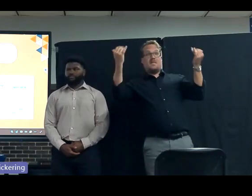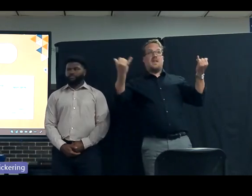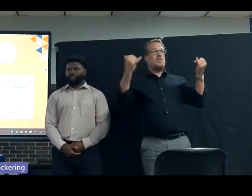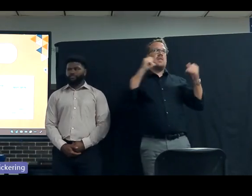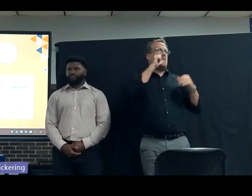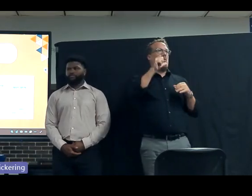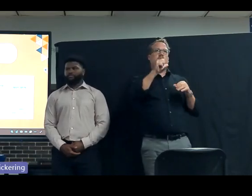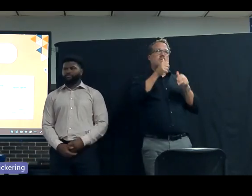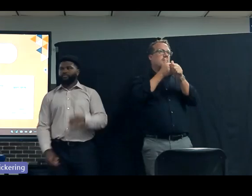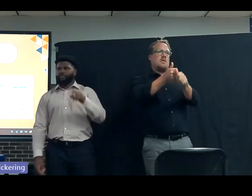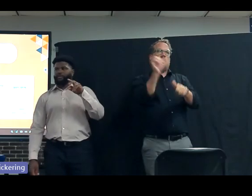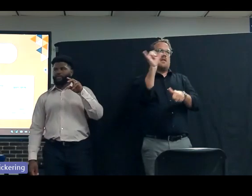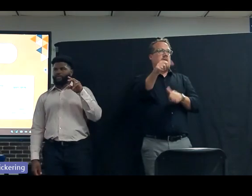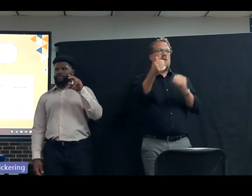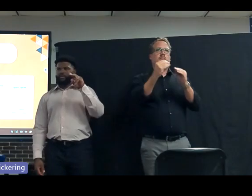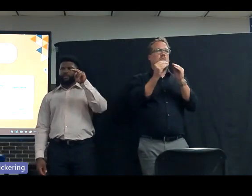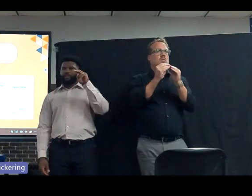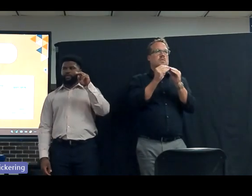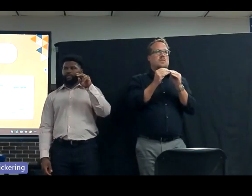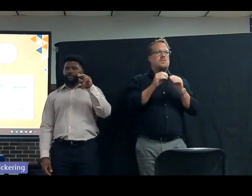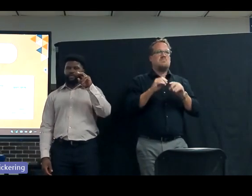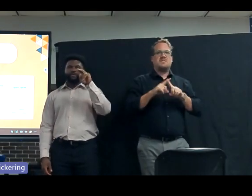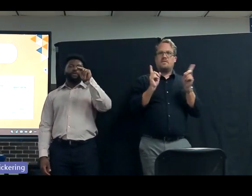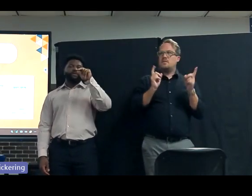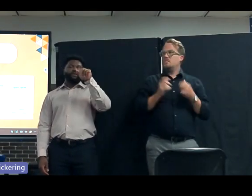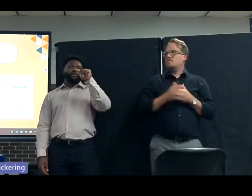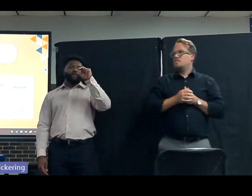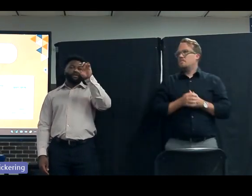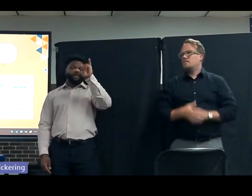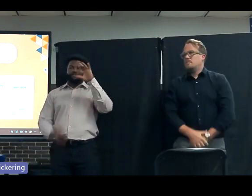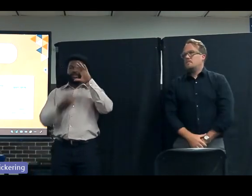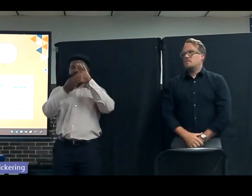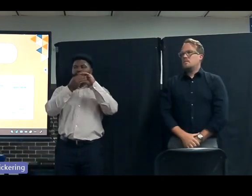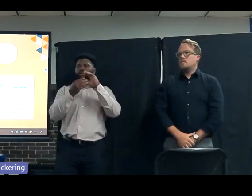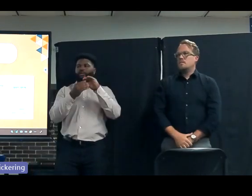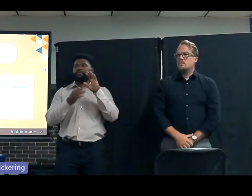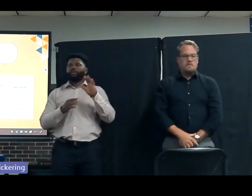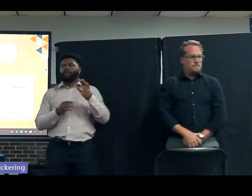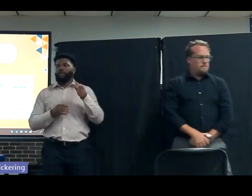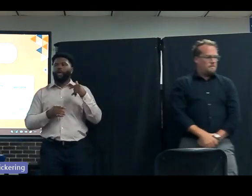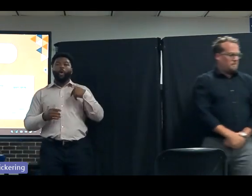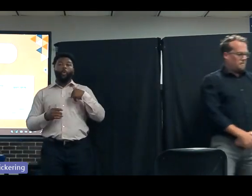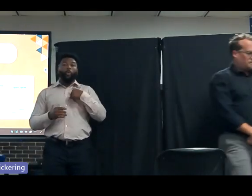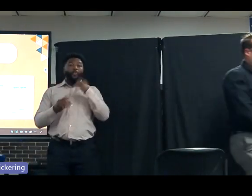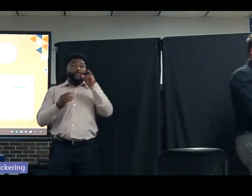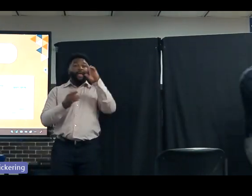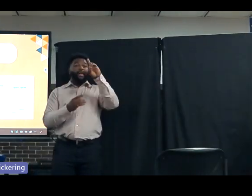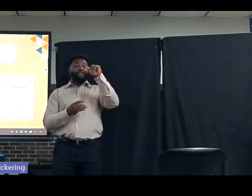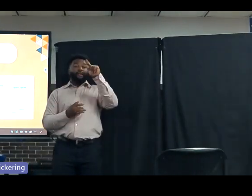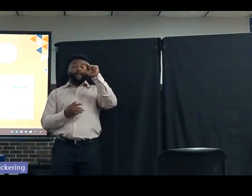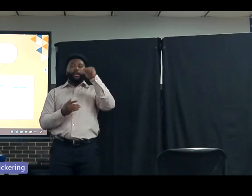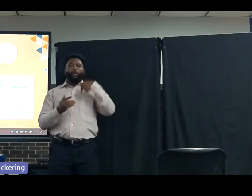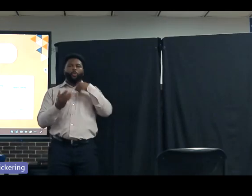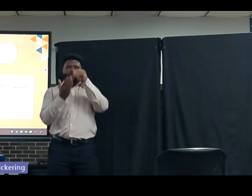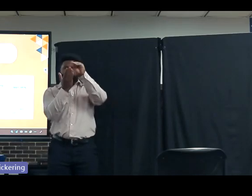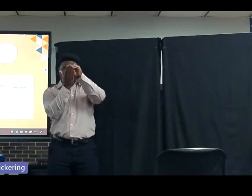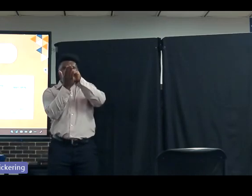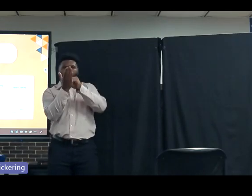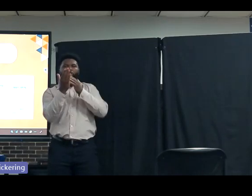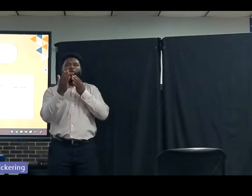Right. Nancy, can you speak in the microphone? Sorry. We collect that data